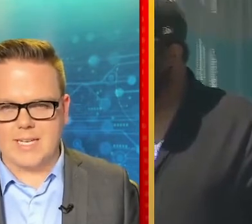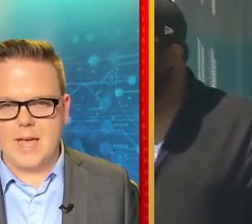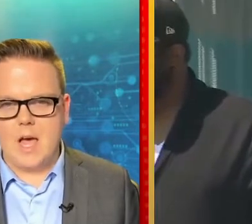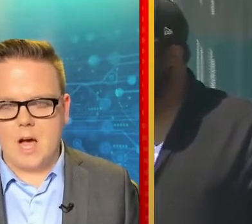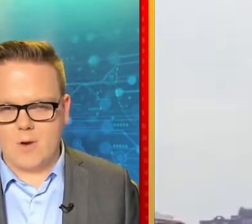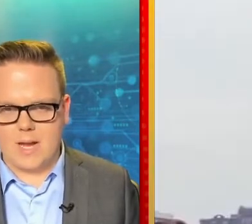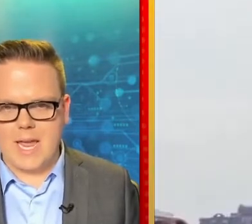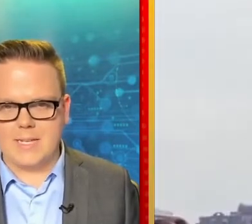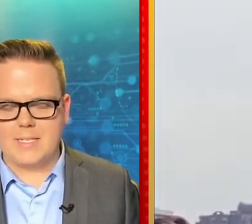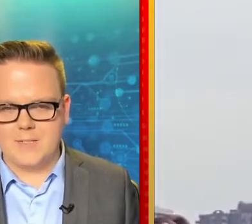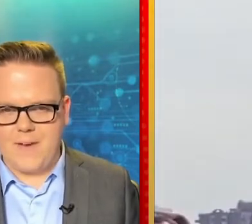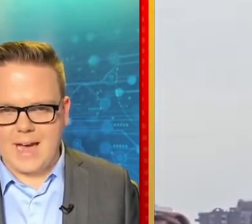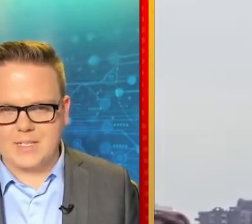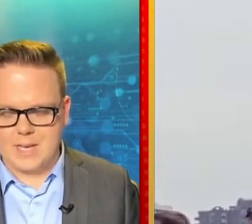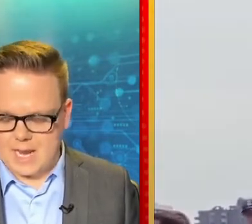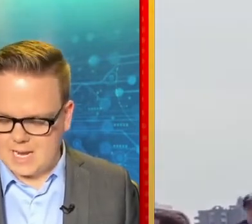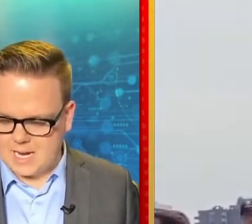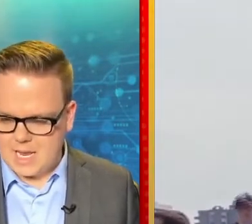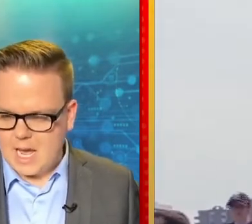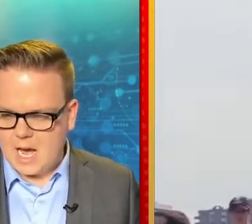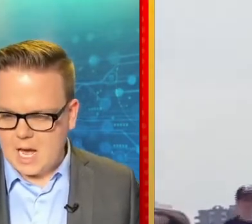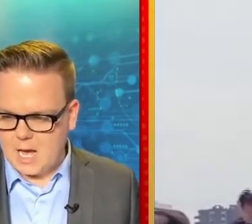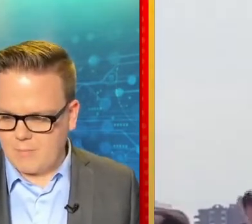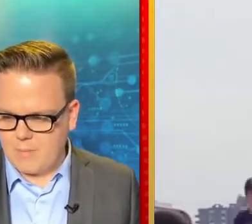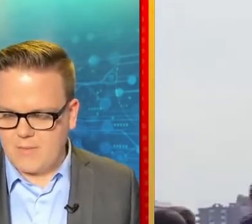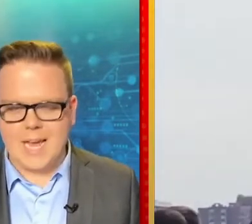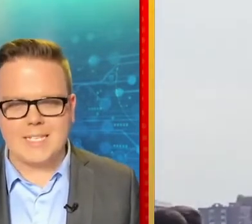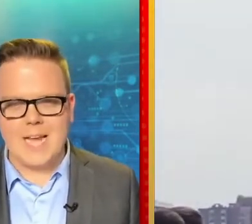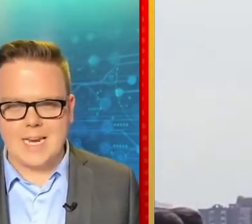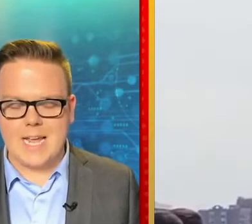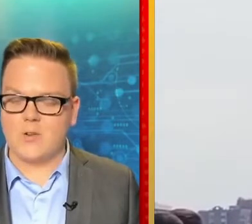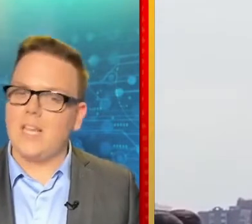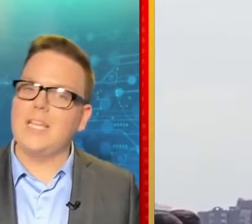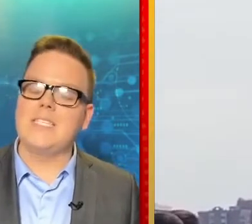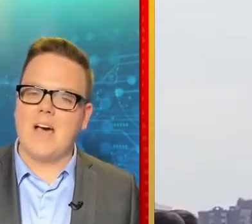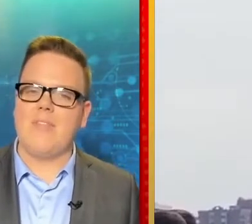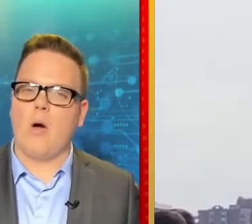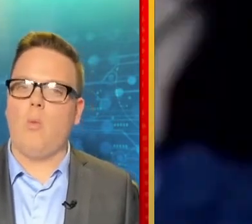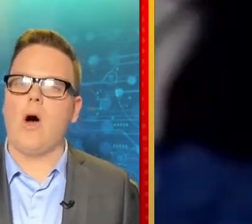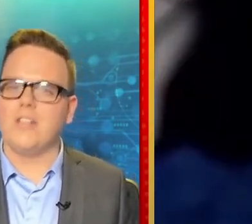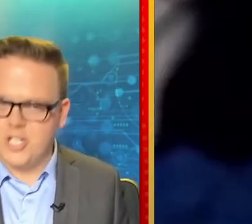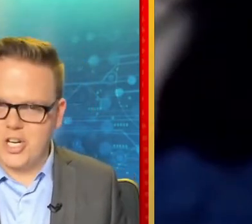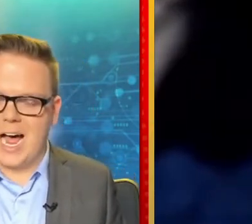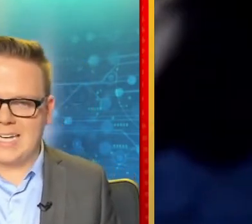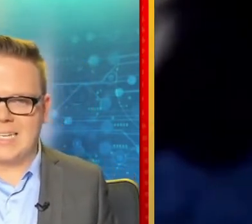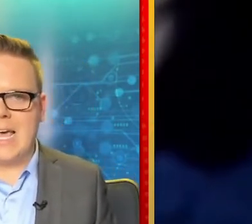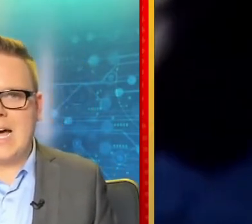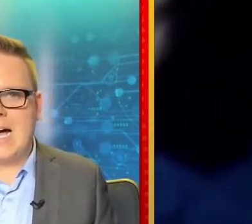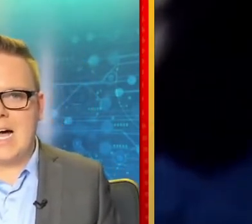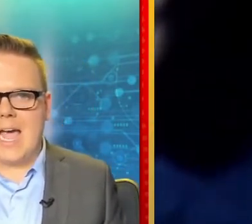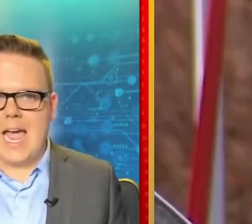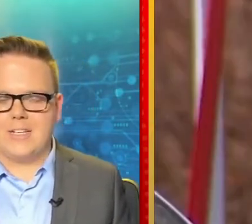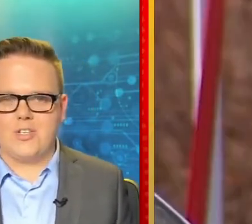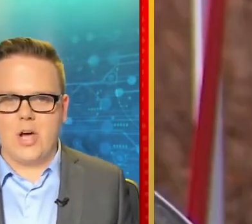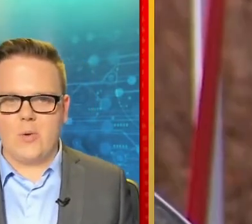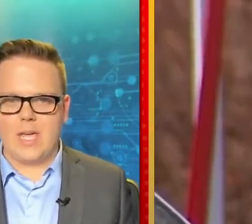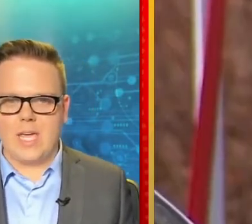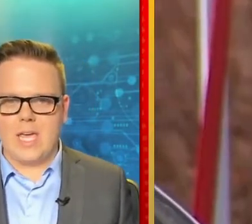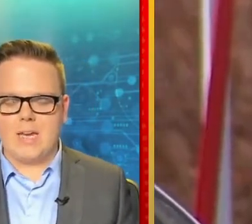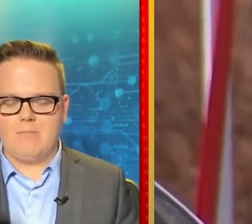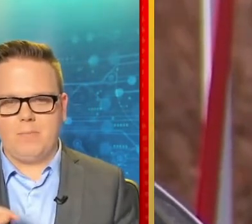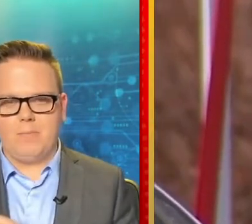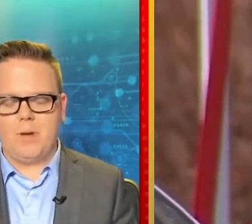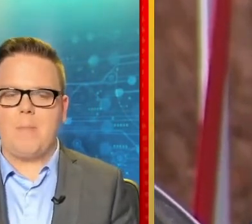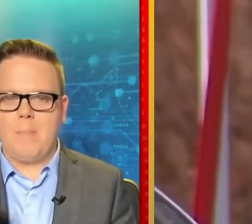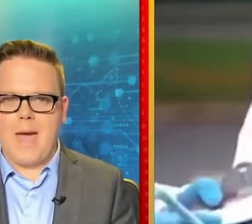50% of Arkansans vaccinated in the next 90 days, or at least have that one shot. And so